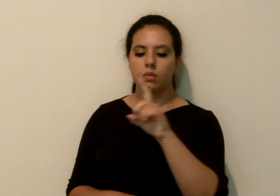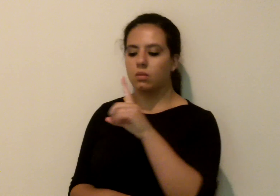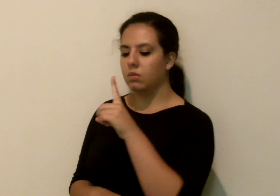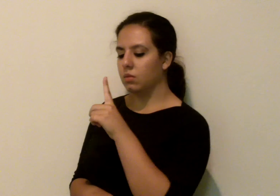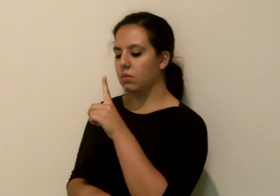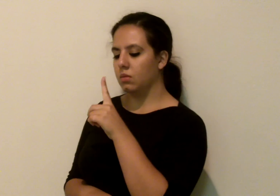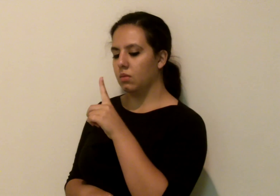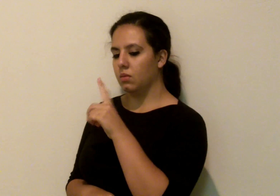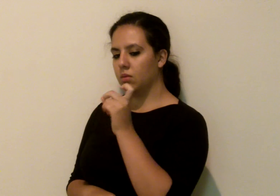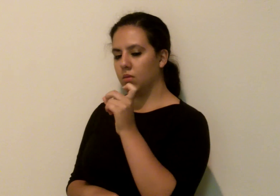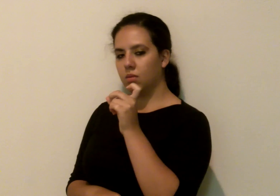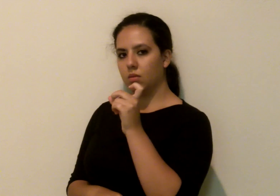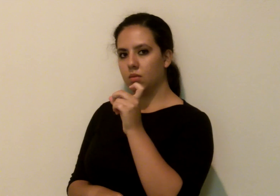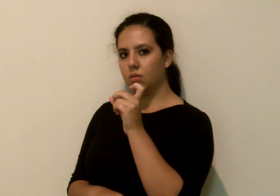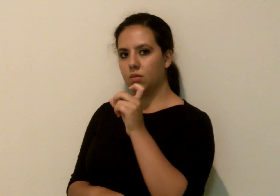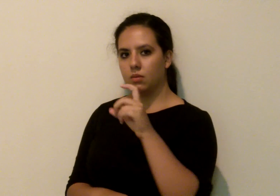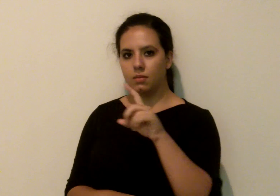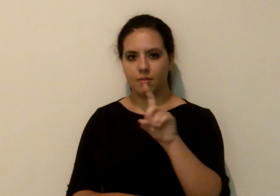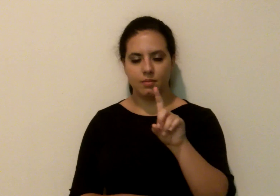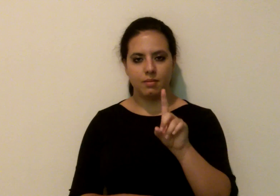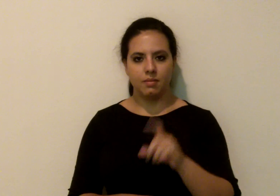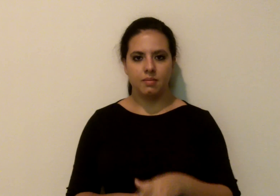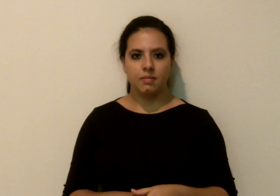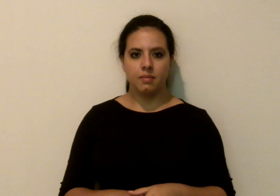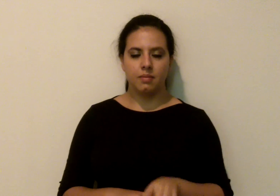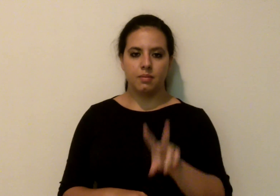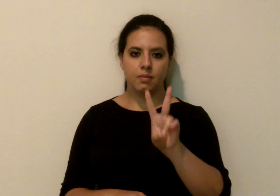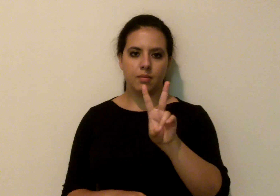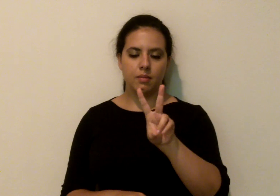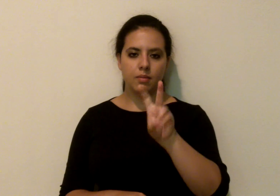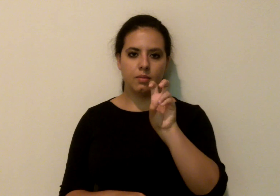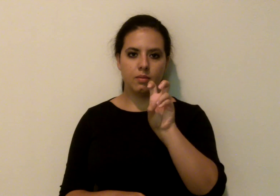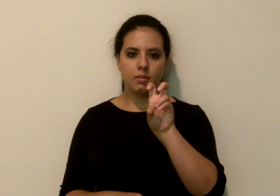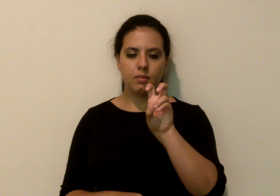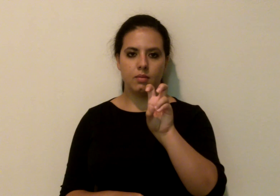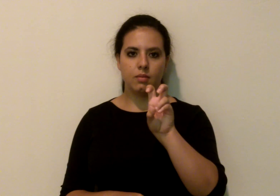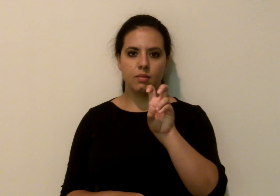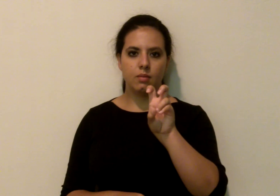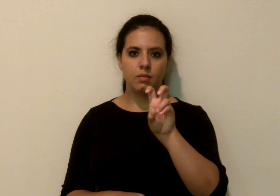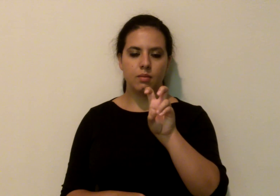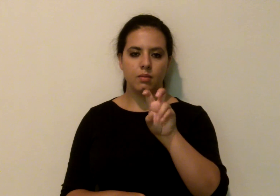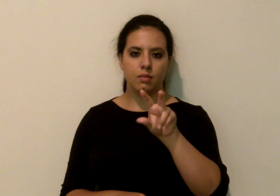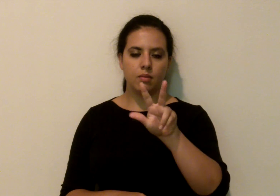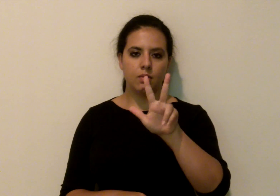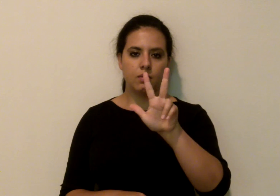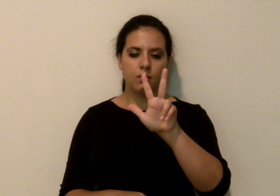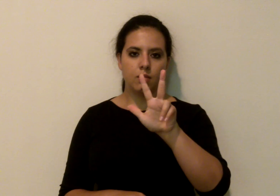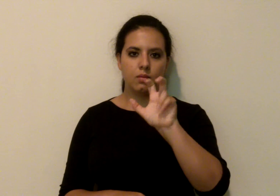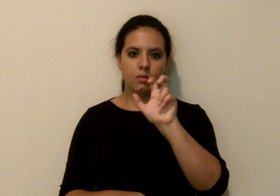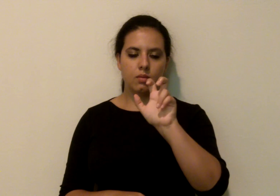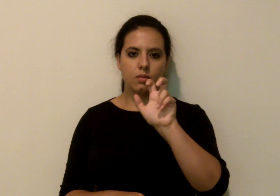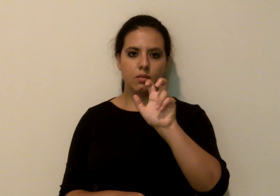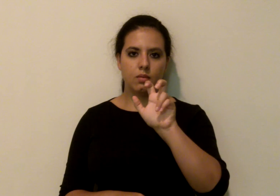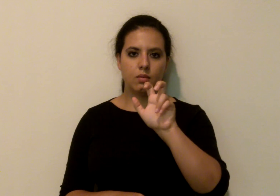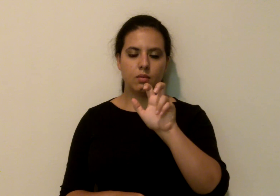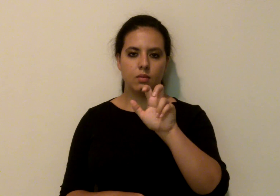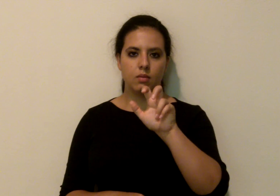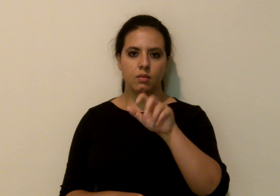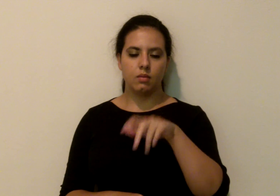side, 100, 200, 200, 300, 300. So basically